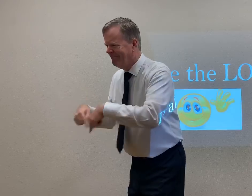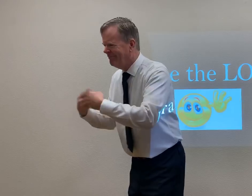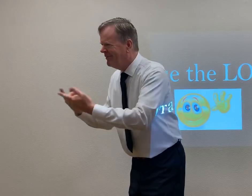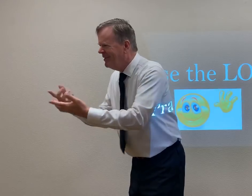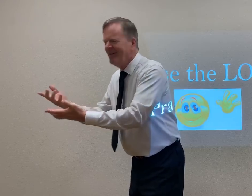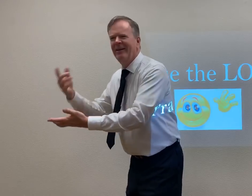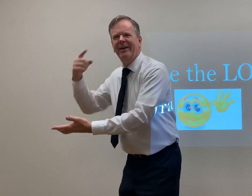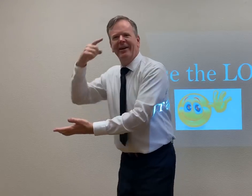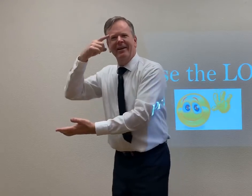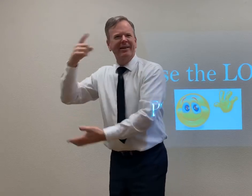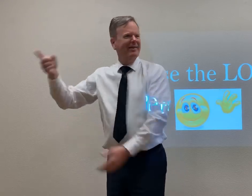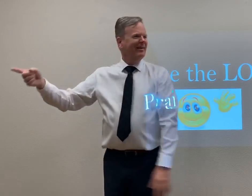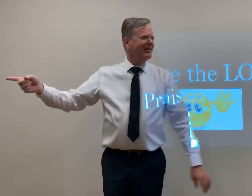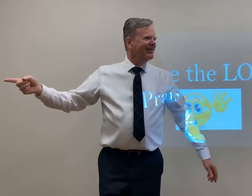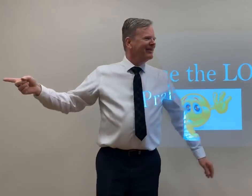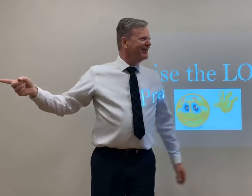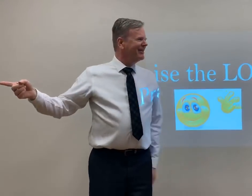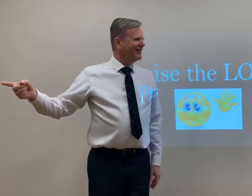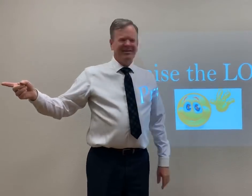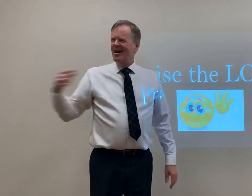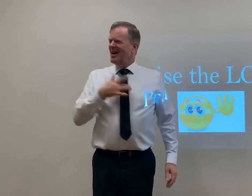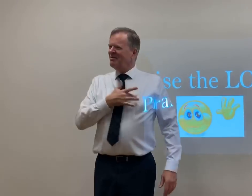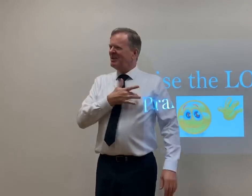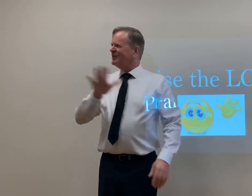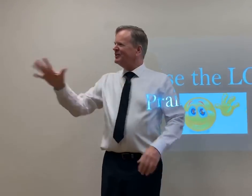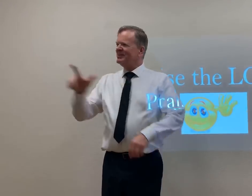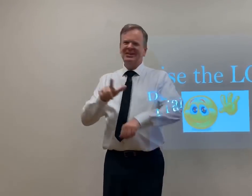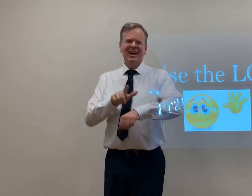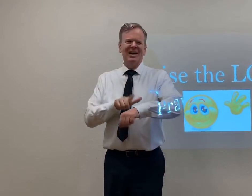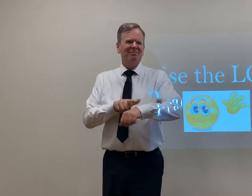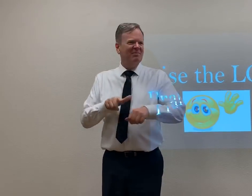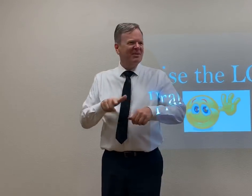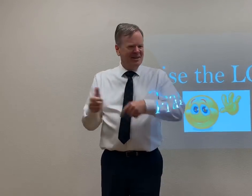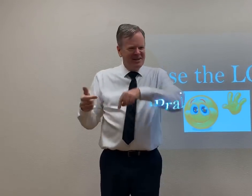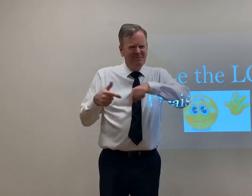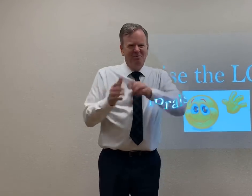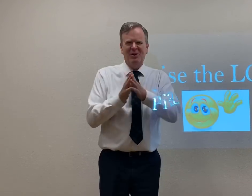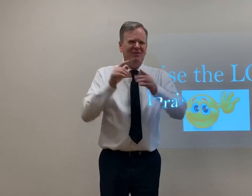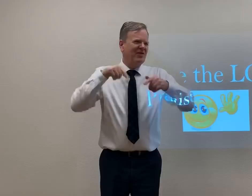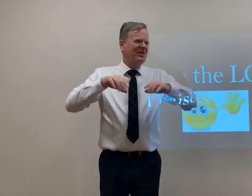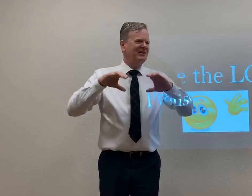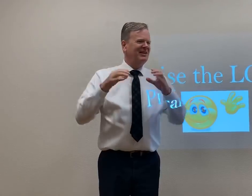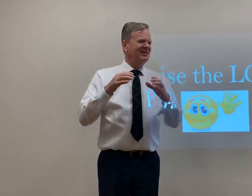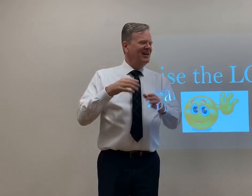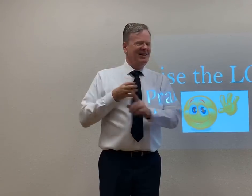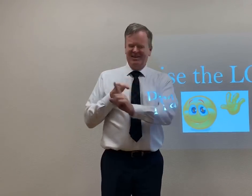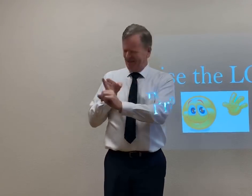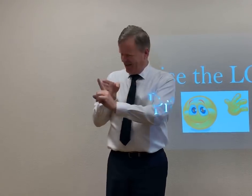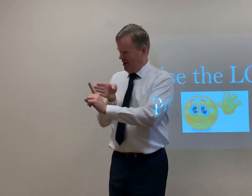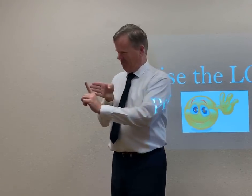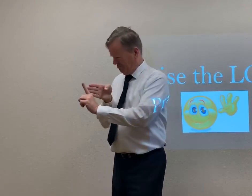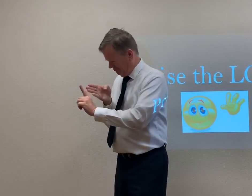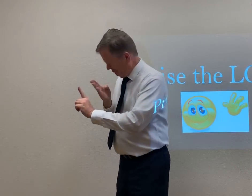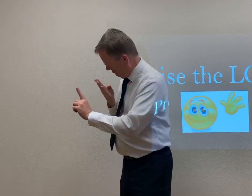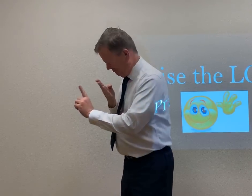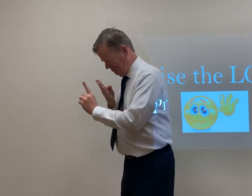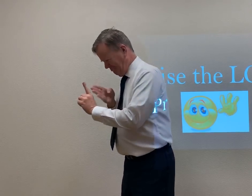I've noticed that I've been asking him constantly. He's the only one I ask, but I really appreciate you doing that. I'm praying for the class. I don't know why